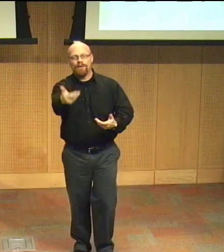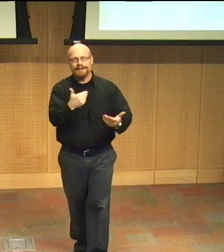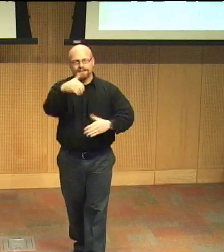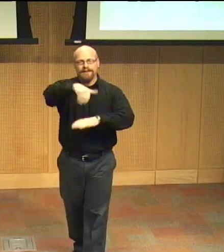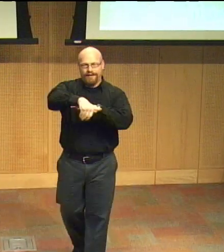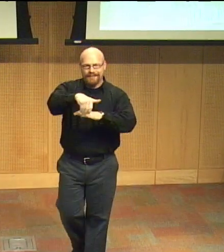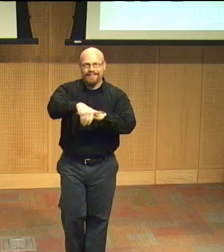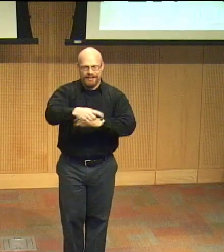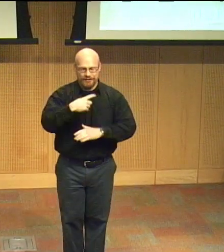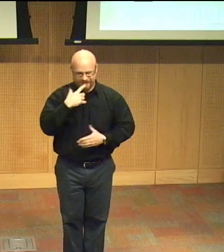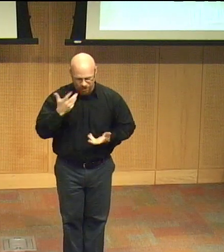We have two guests this evening.